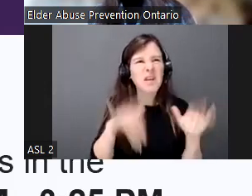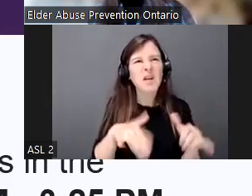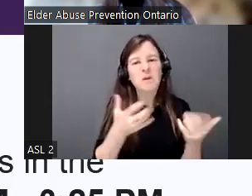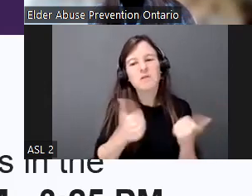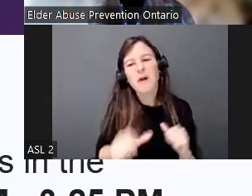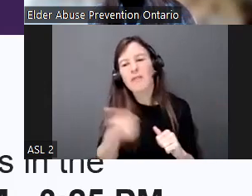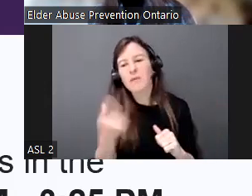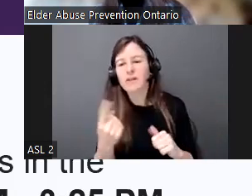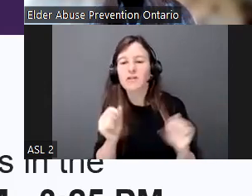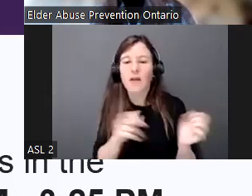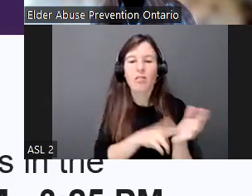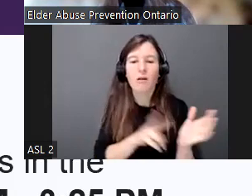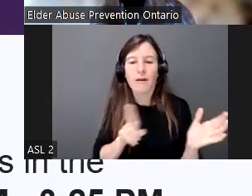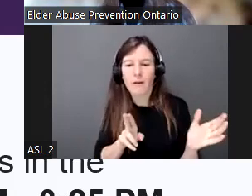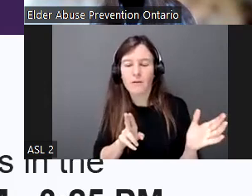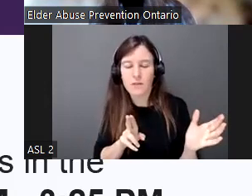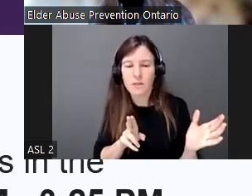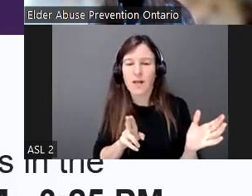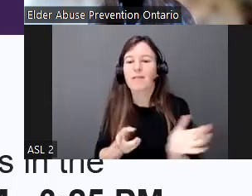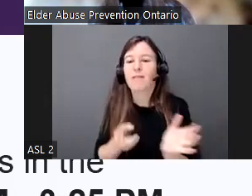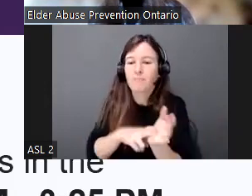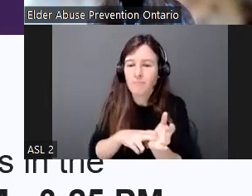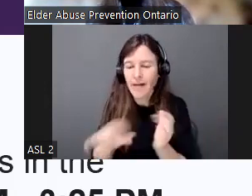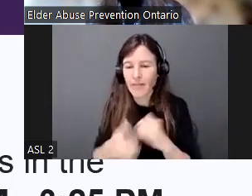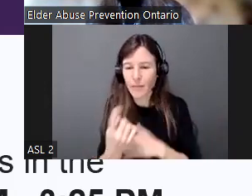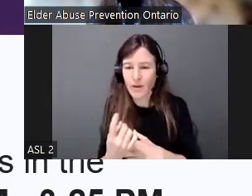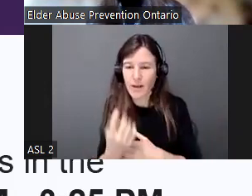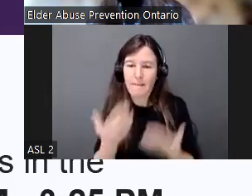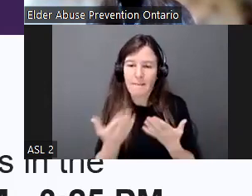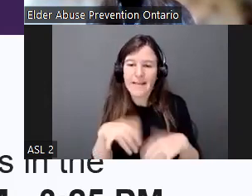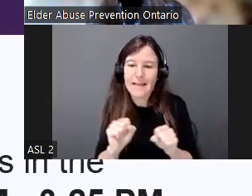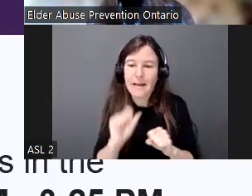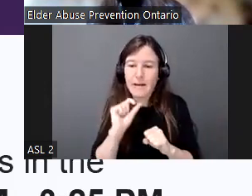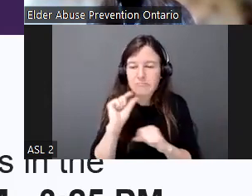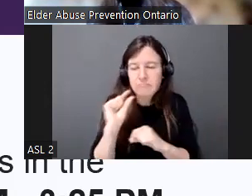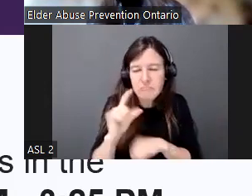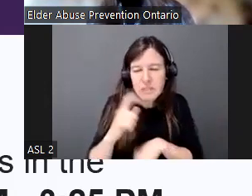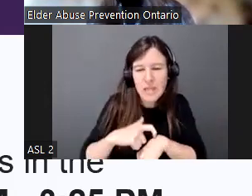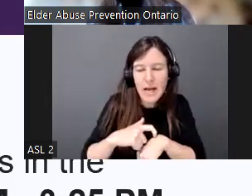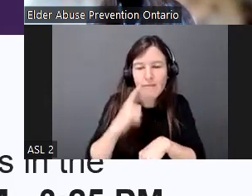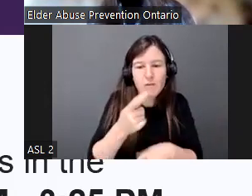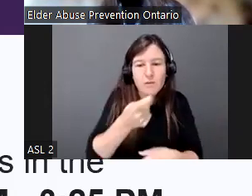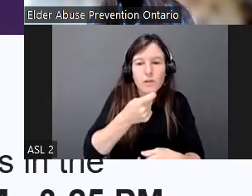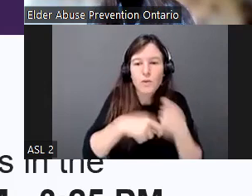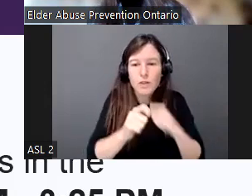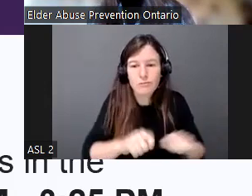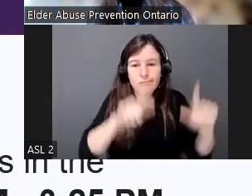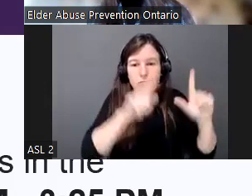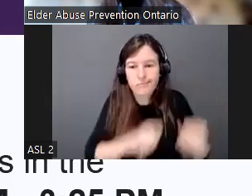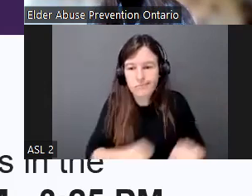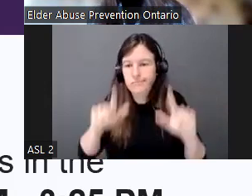might take a couple seconds just to switch programs for your computer, but you can toggle in